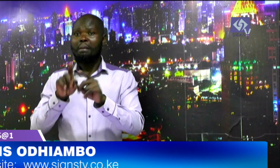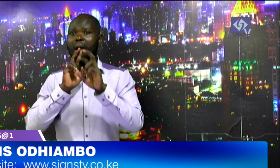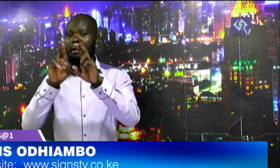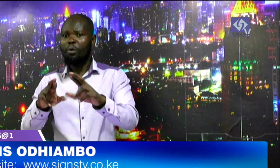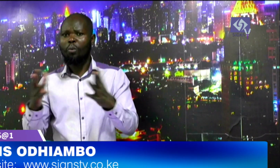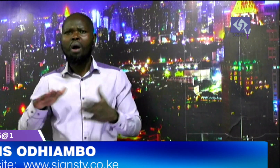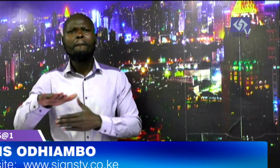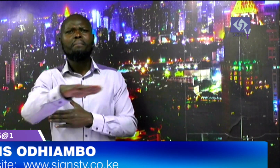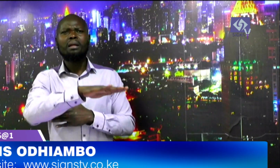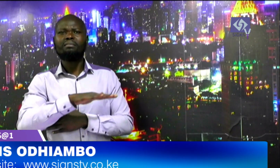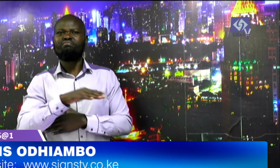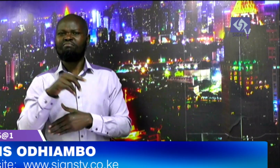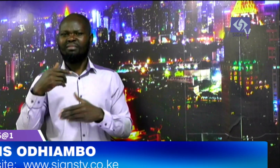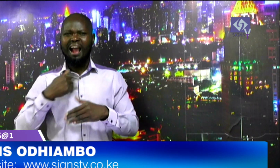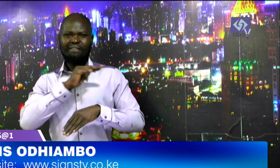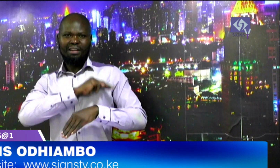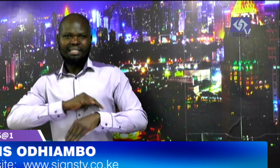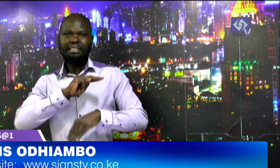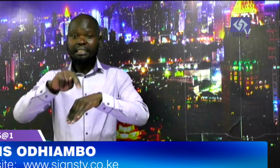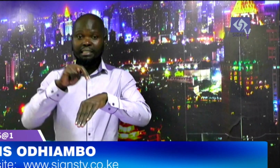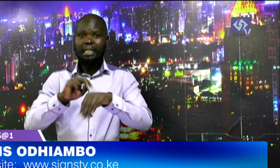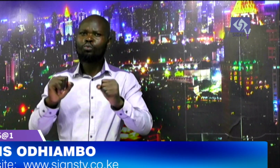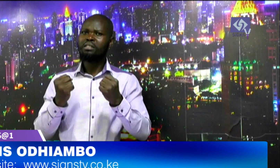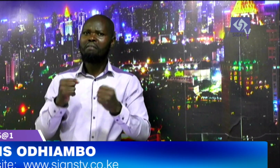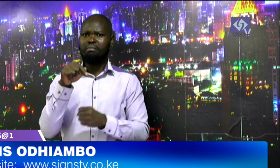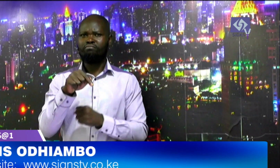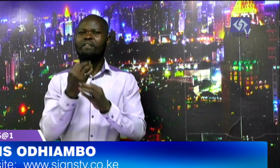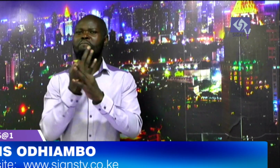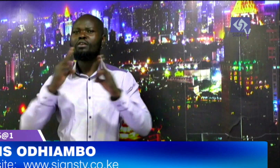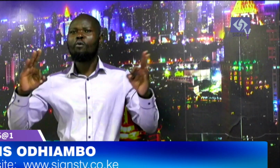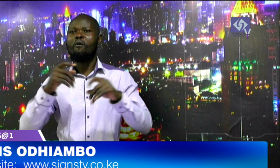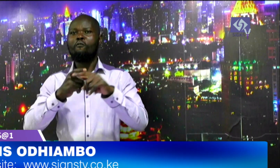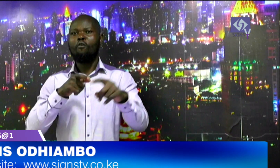is nutritious, safe, and free from harmful chemicals.